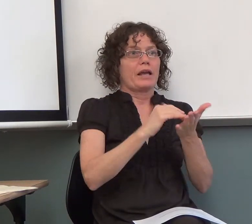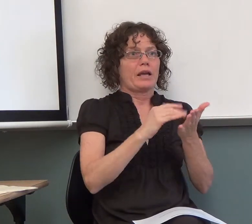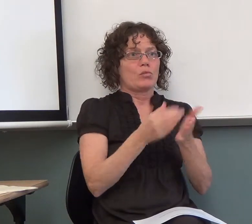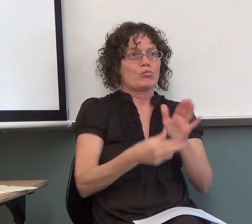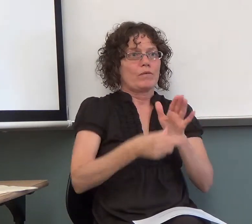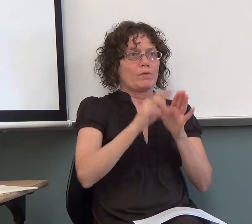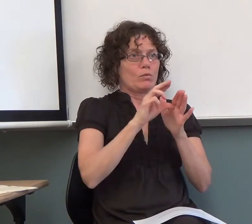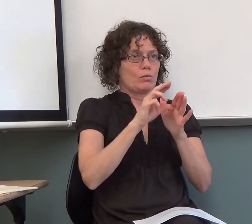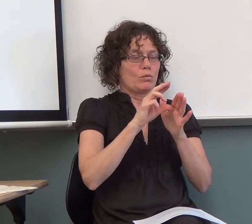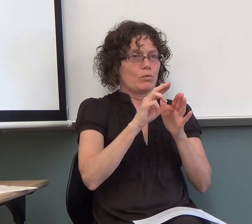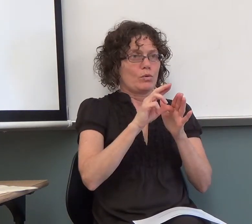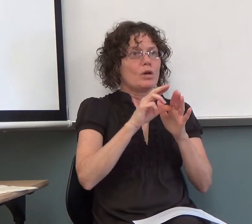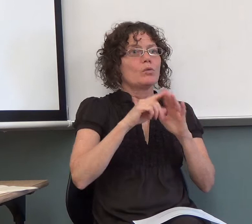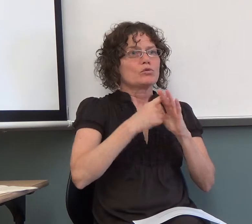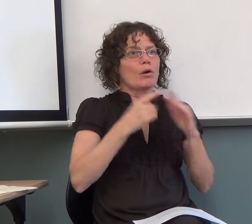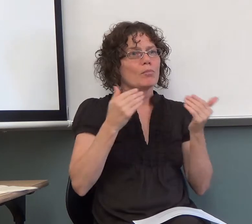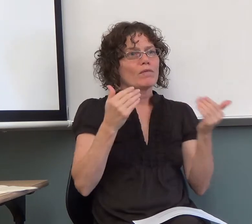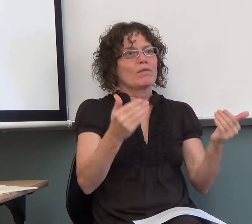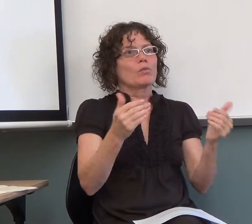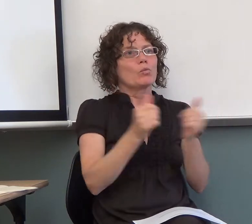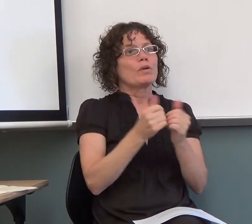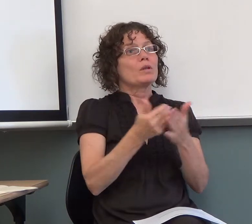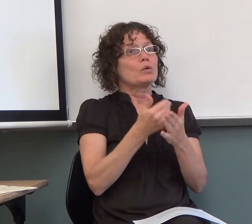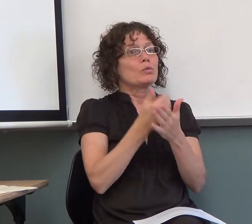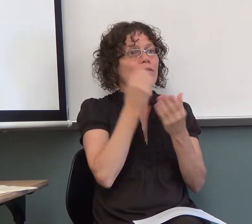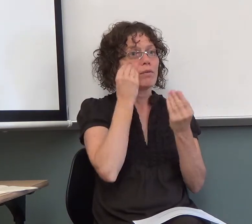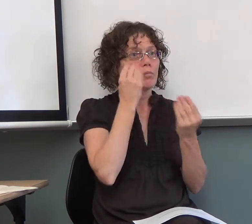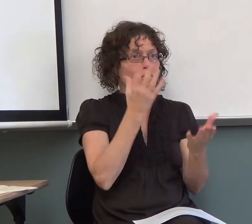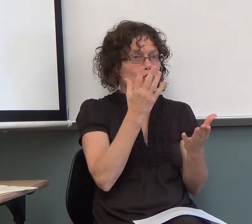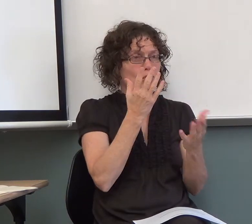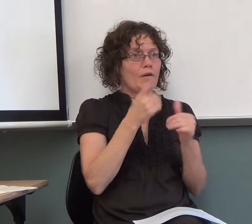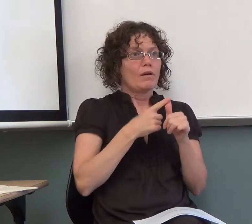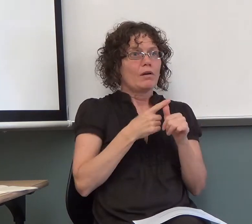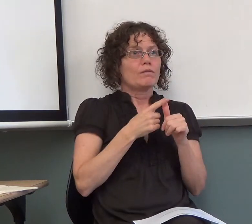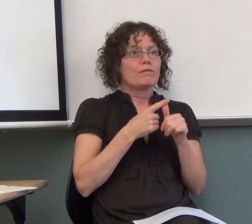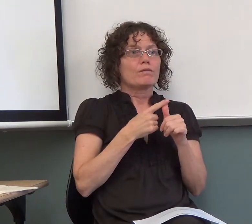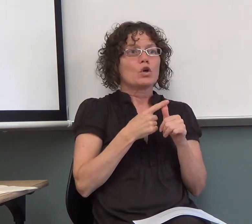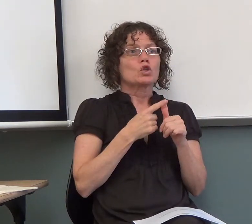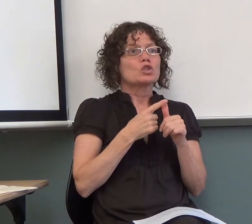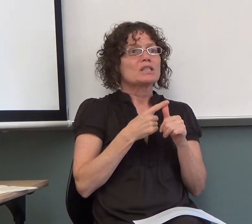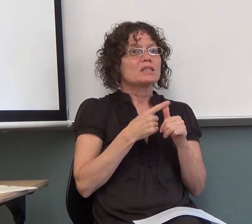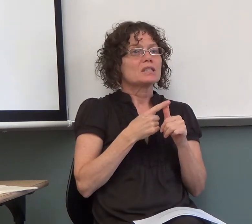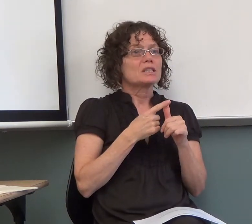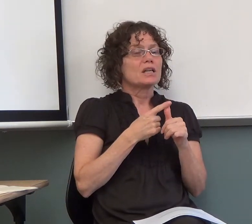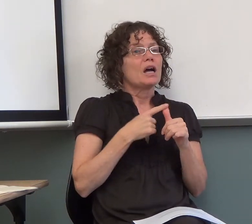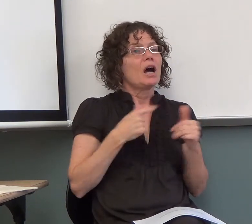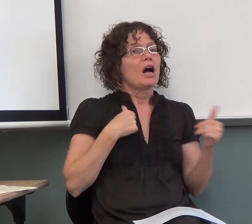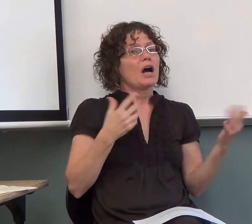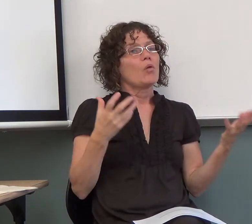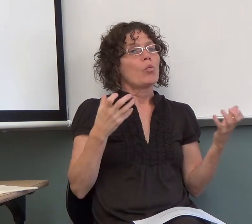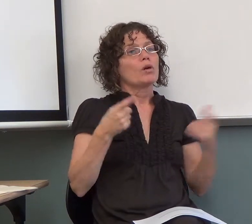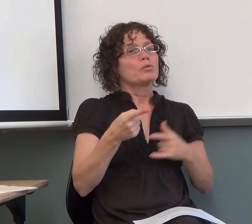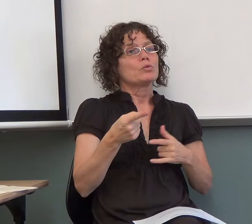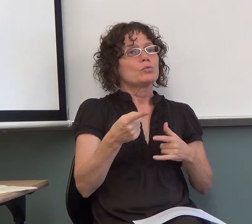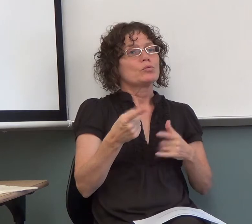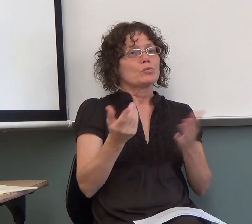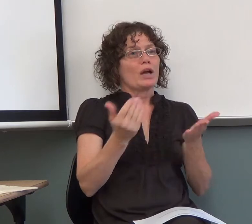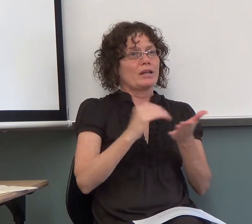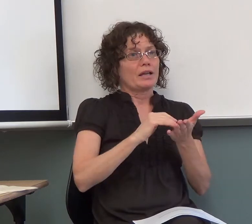and we're going to start moving forward with some new information. But before we move forward with new information, I want you guys to again identify the subjects,